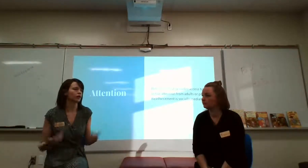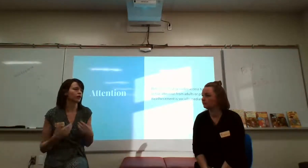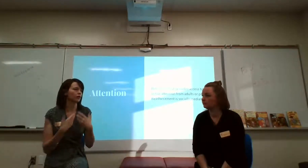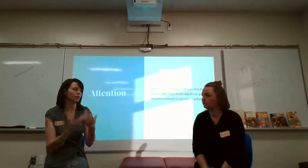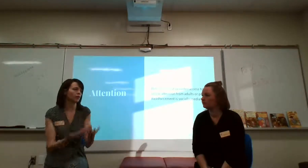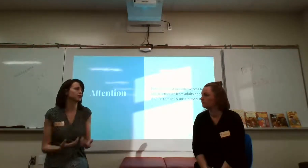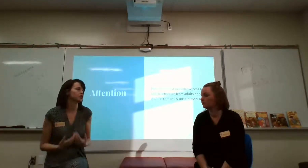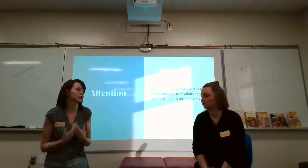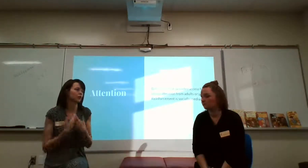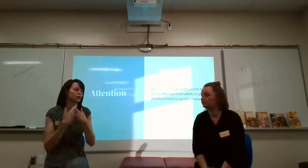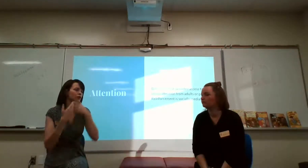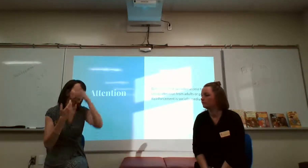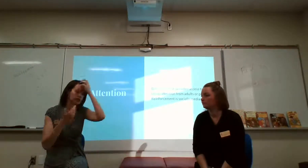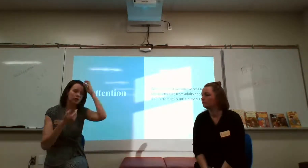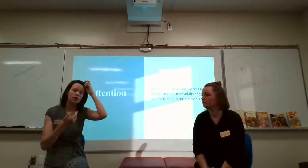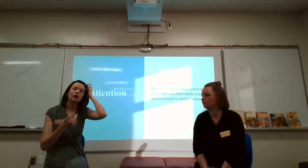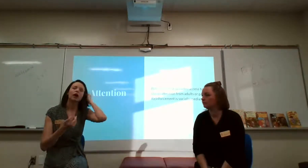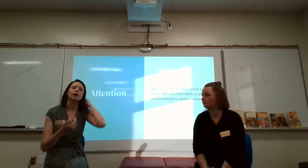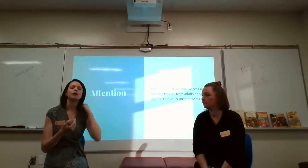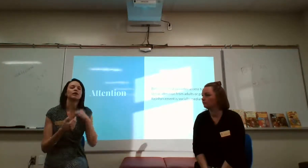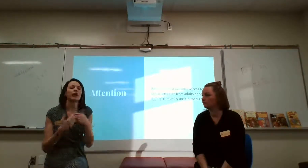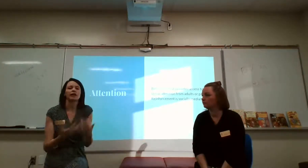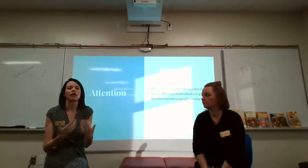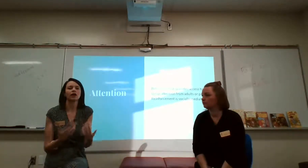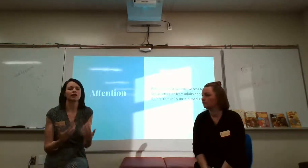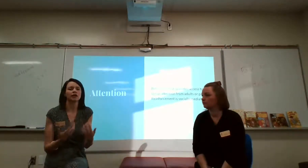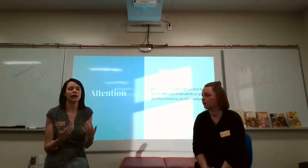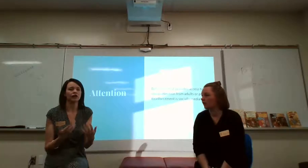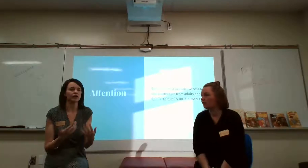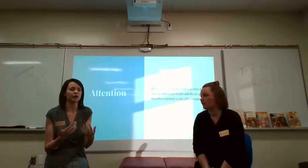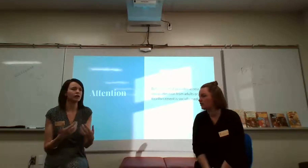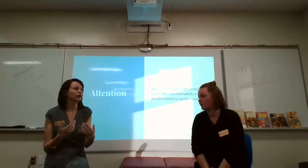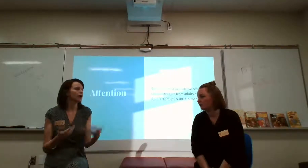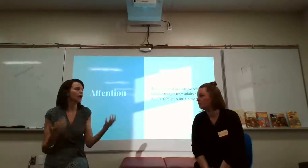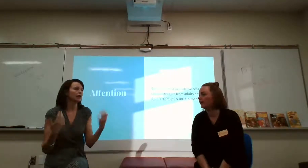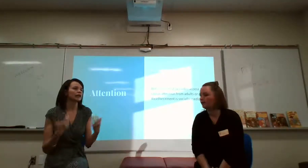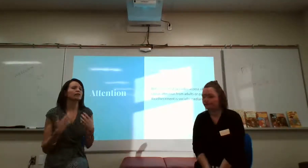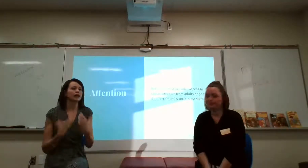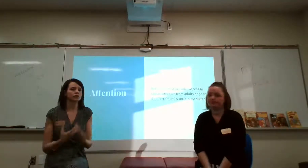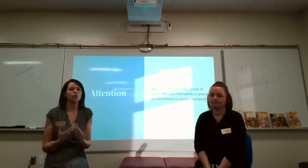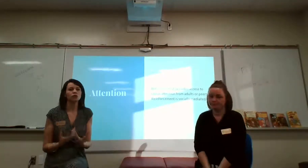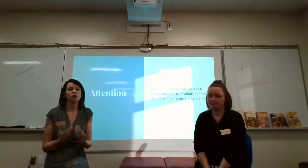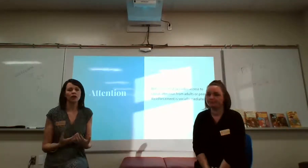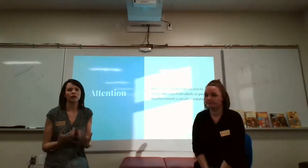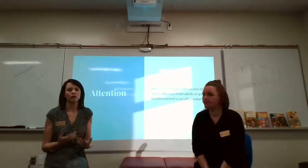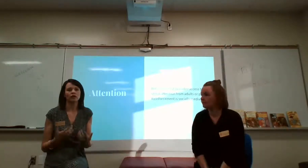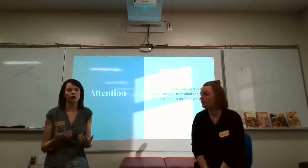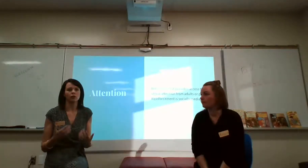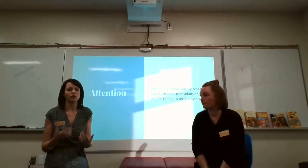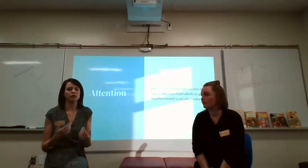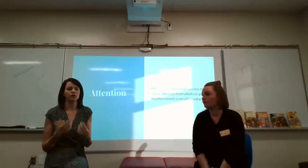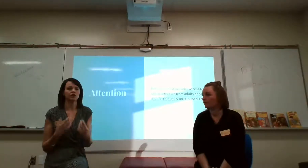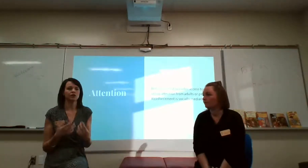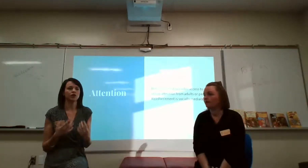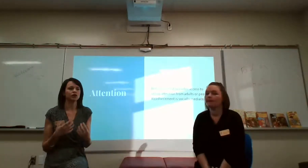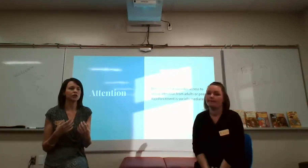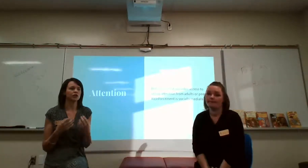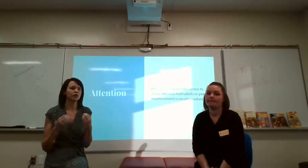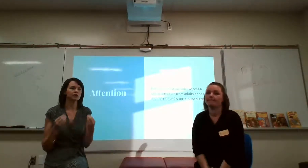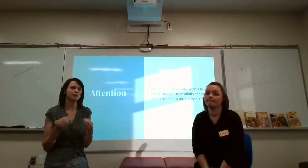a relationship, whether it be any kind of a connection. Yeah, like that's what we're talking when we talk about the attention function. I think